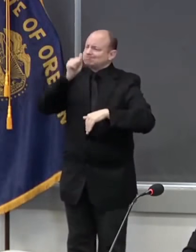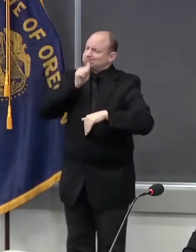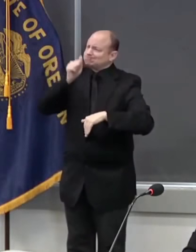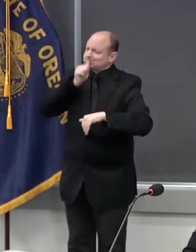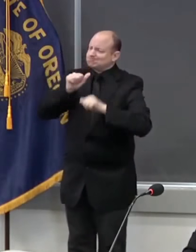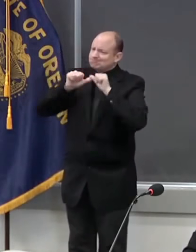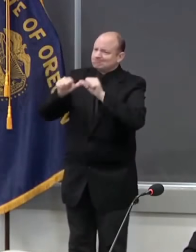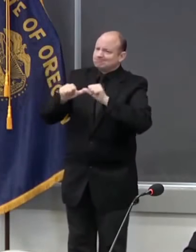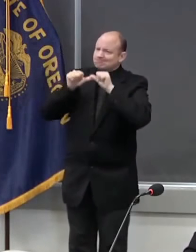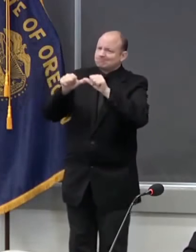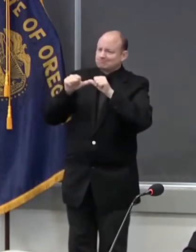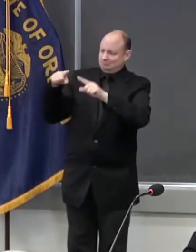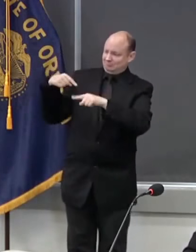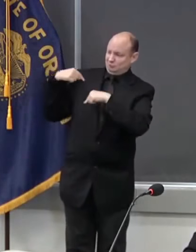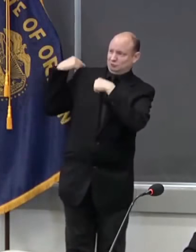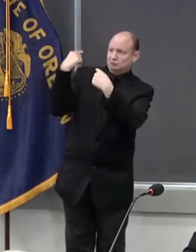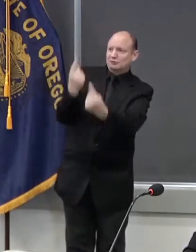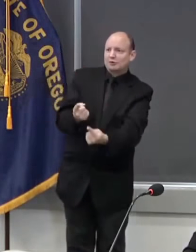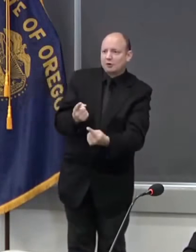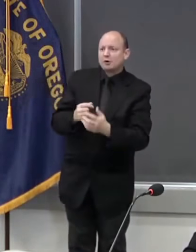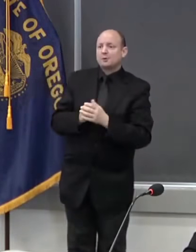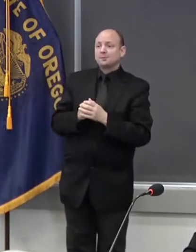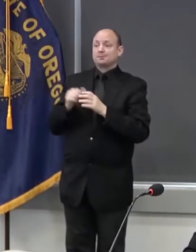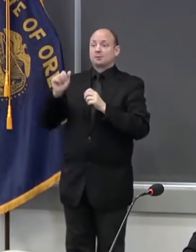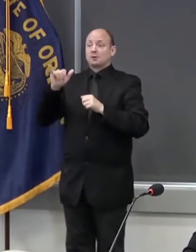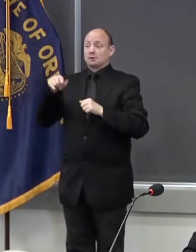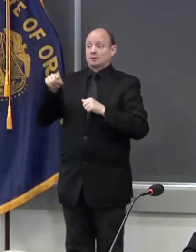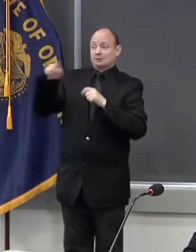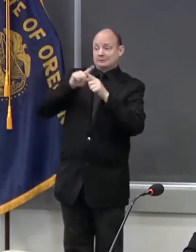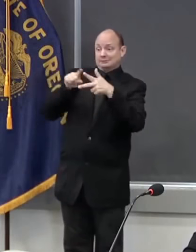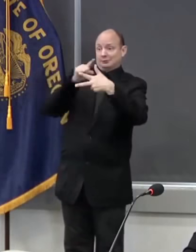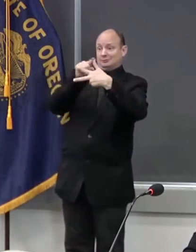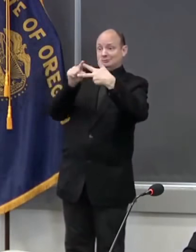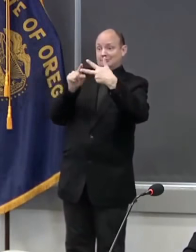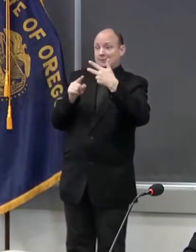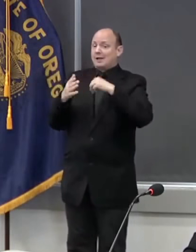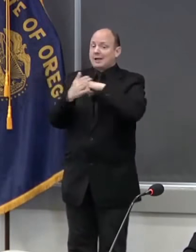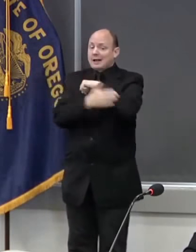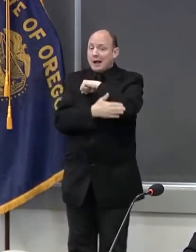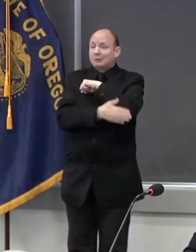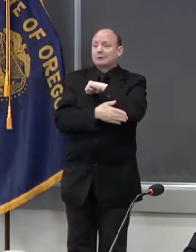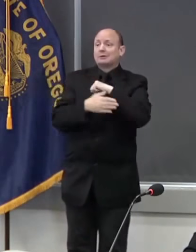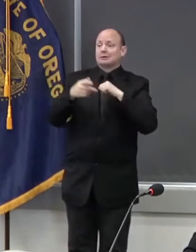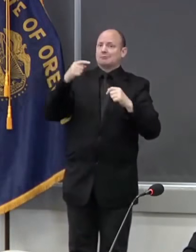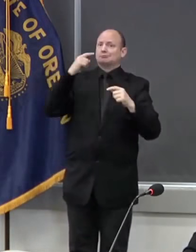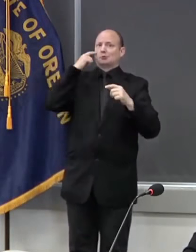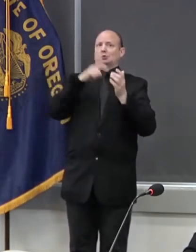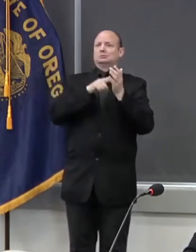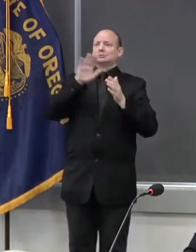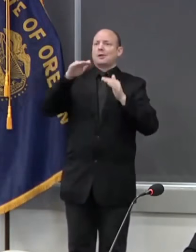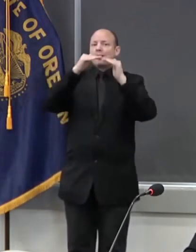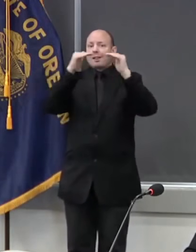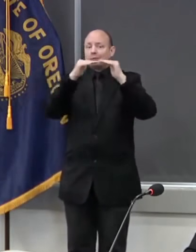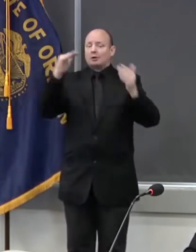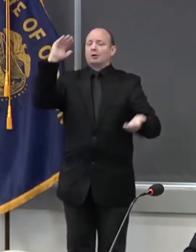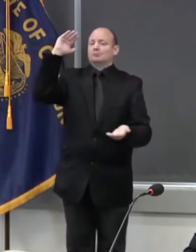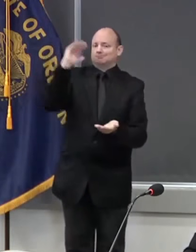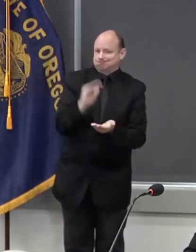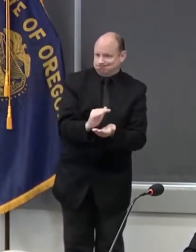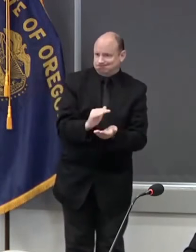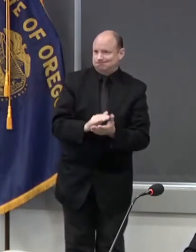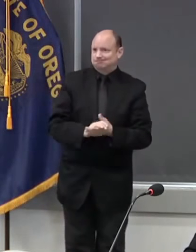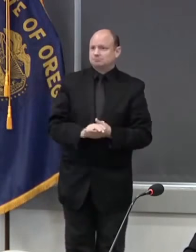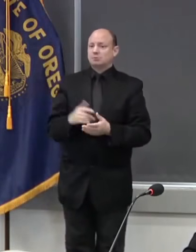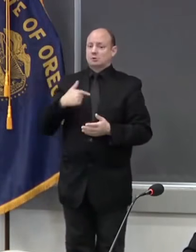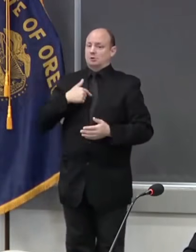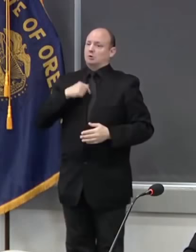done in the community, at the county level, and at the state level to stop the spread of COVID-19. I'm grateful for the efforts